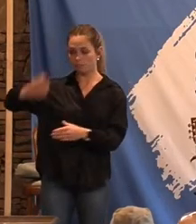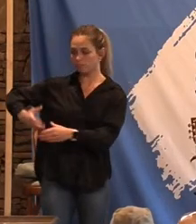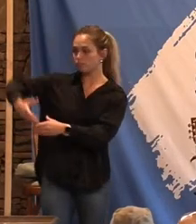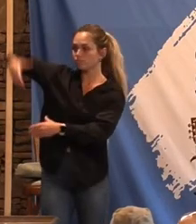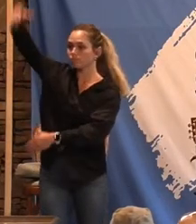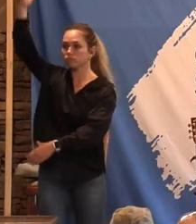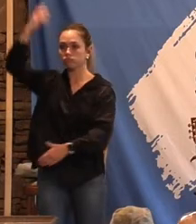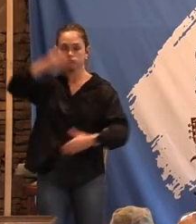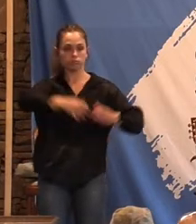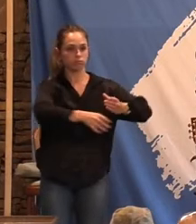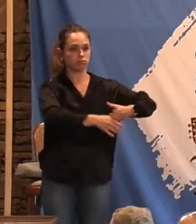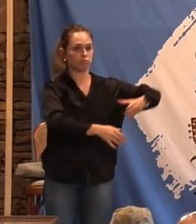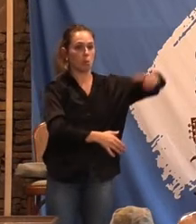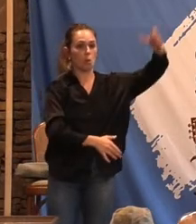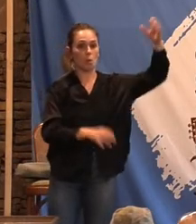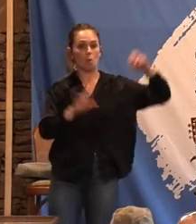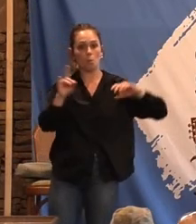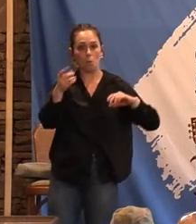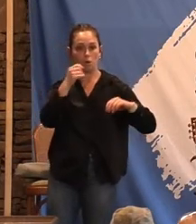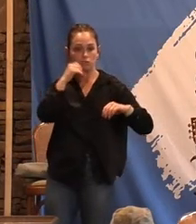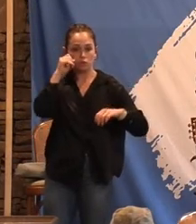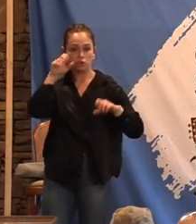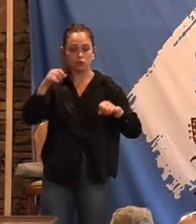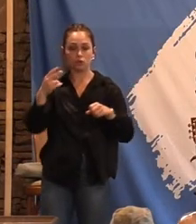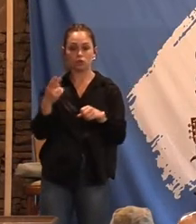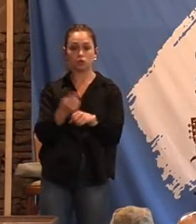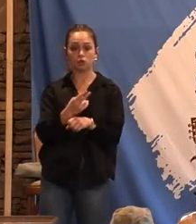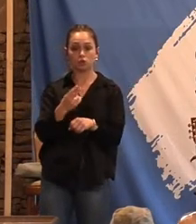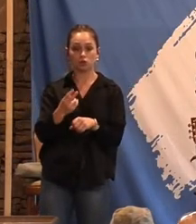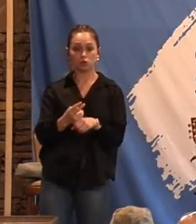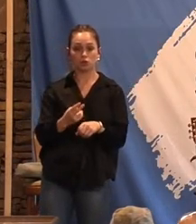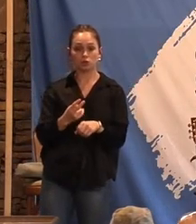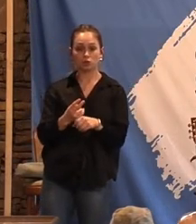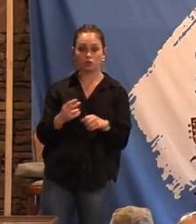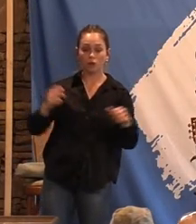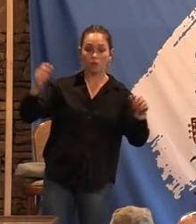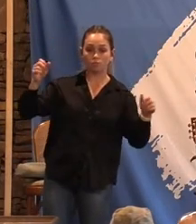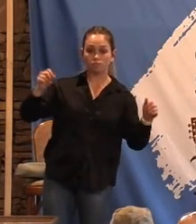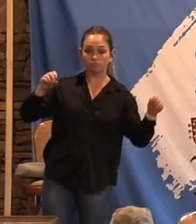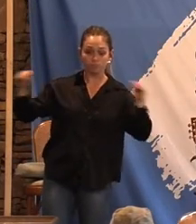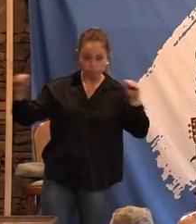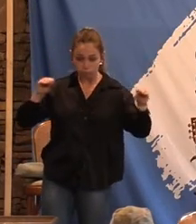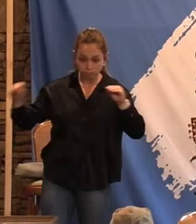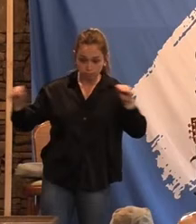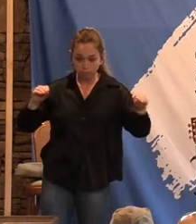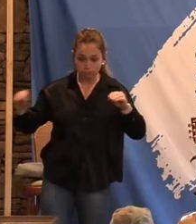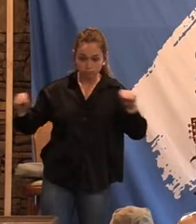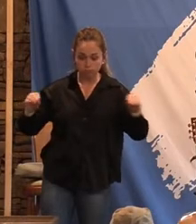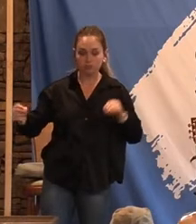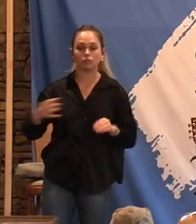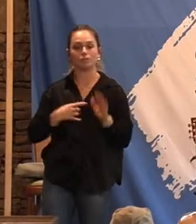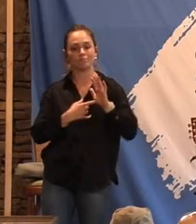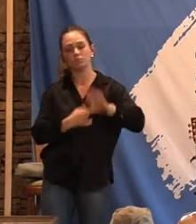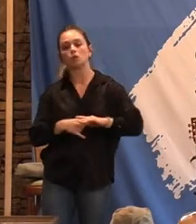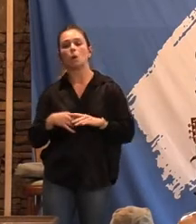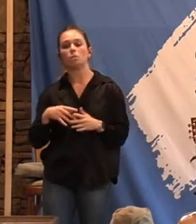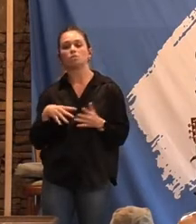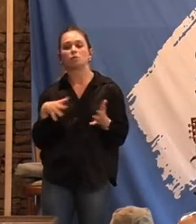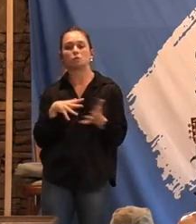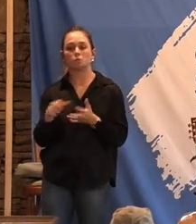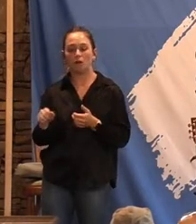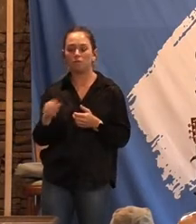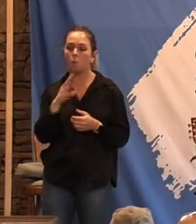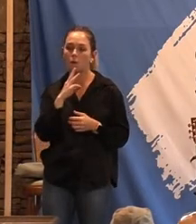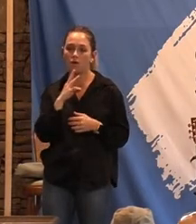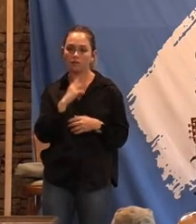where one of the adults could use to literally rock the boat and simulate rough waters. They tried